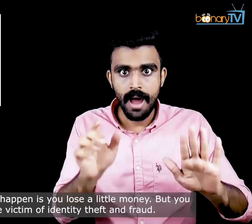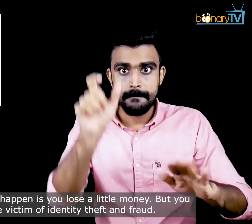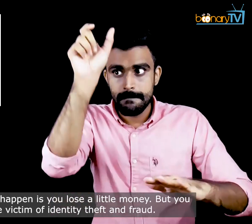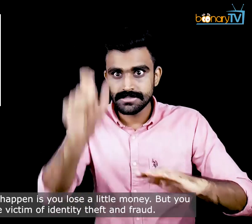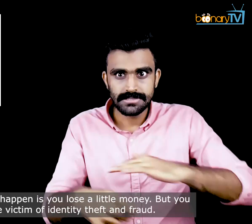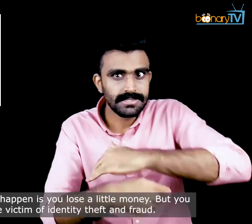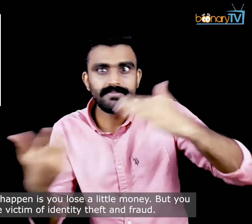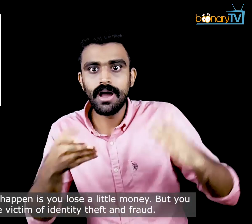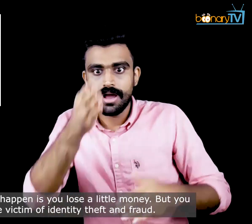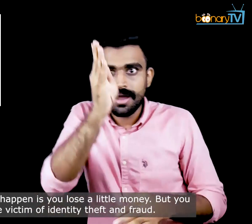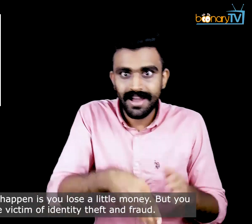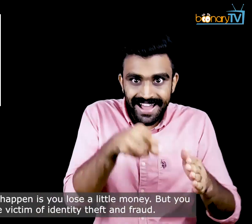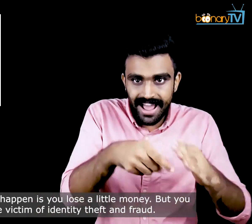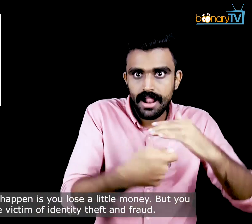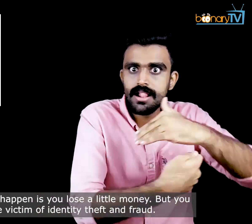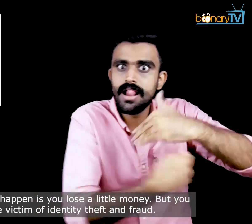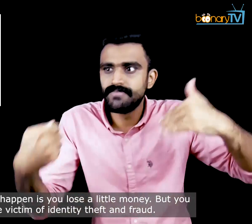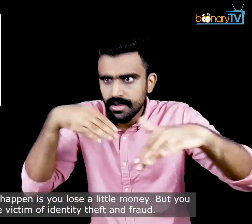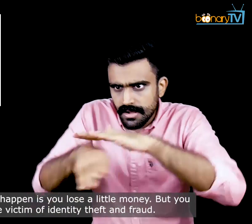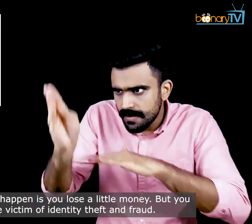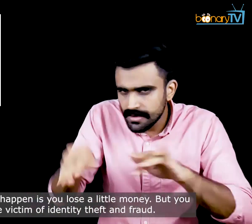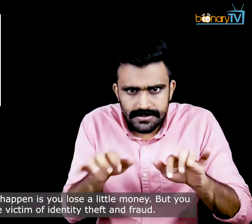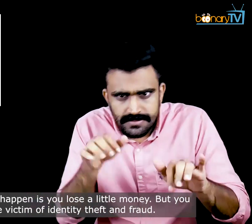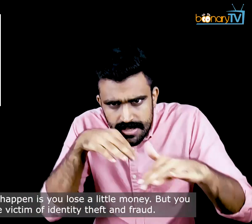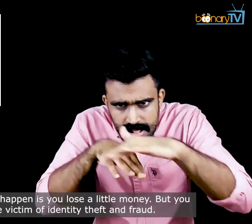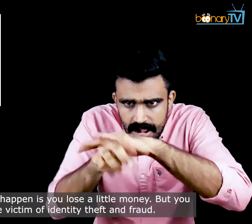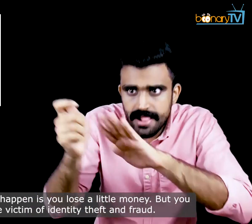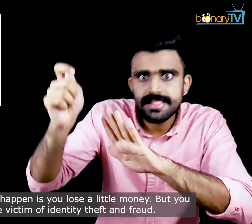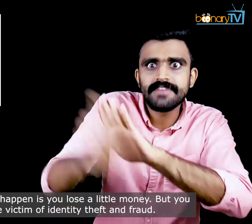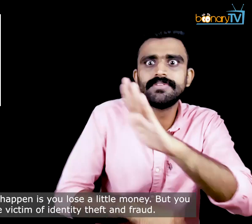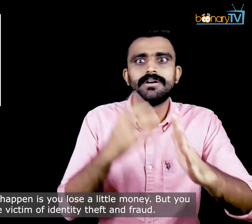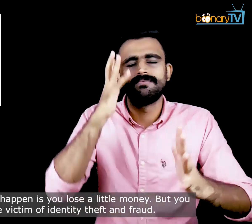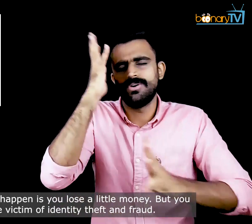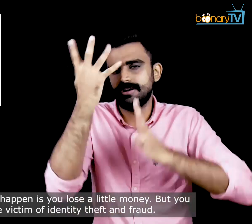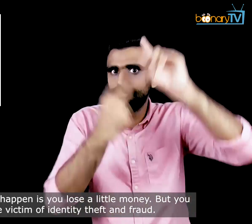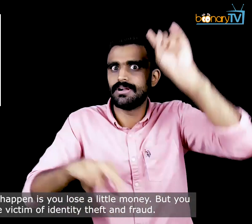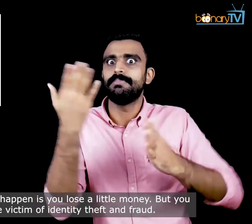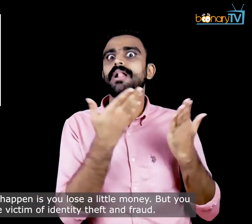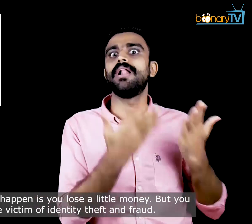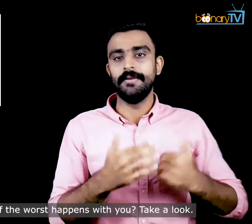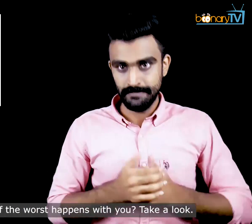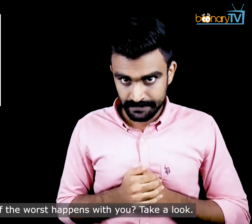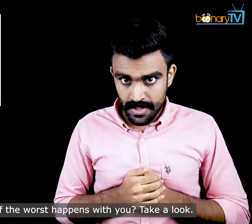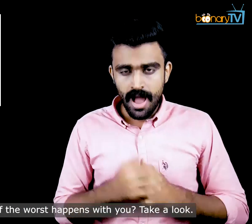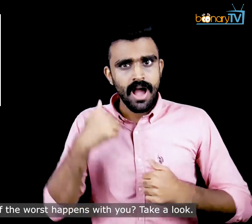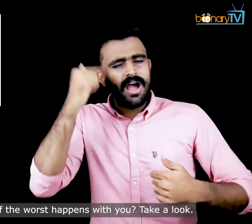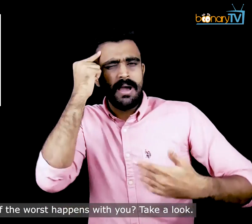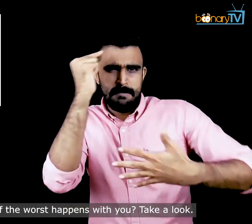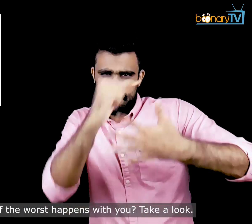money, but you could be the victim of identity theft and fraud. So, what do